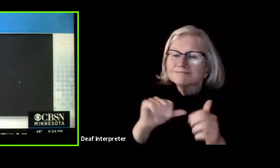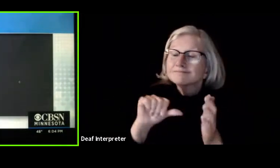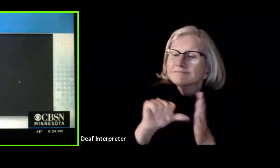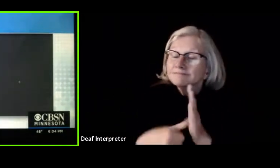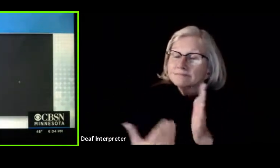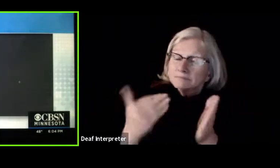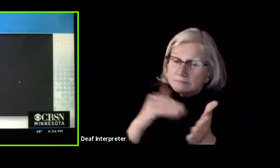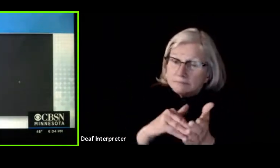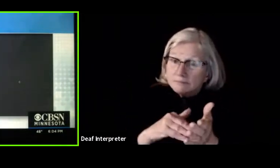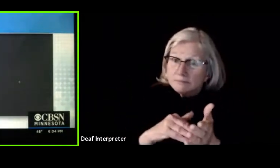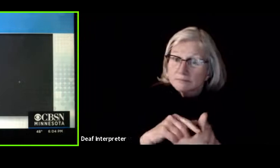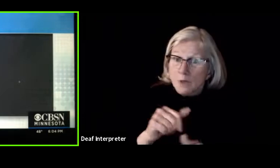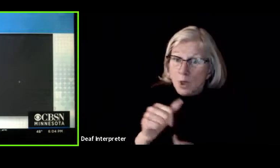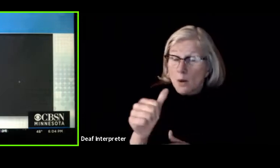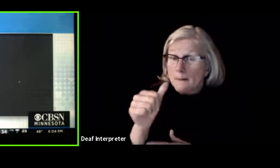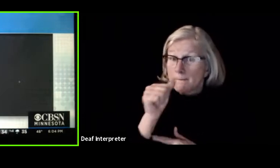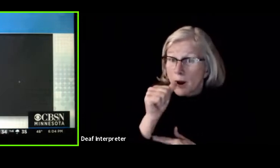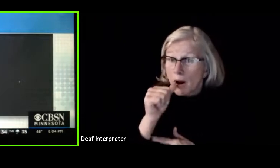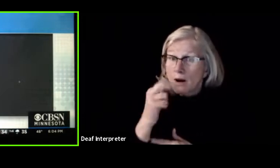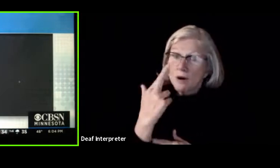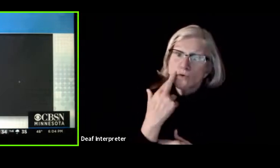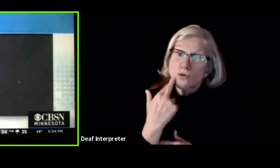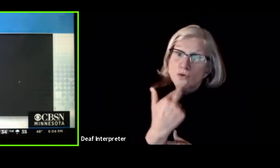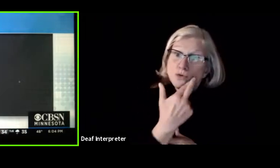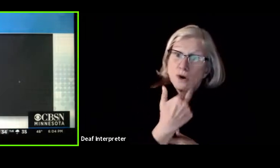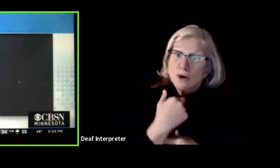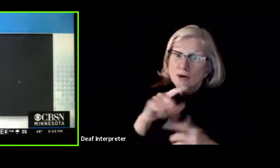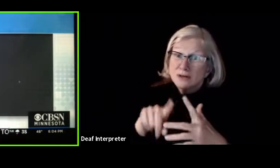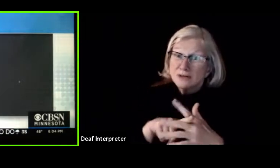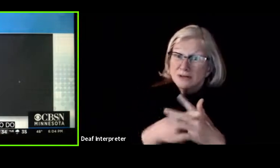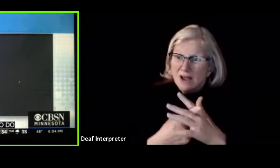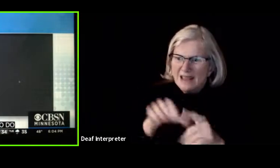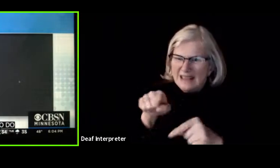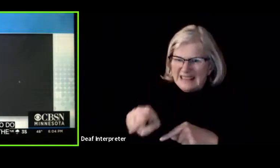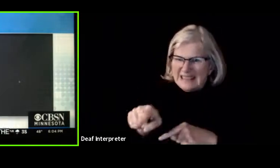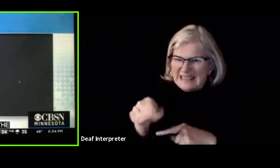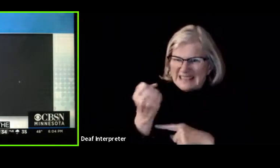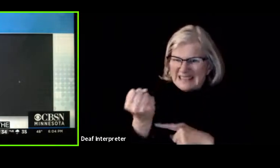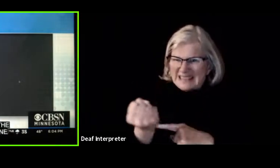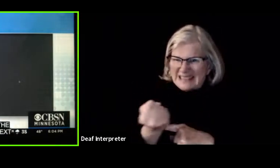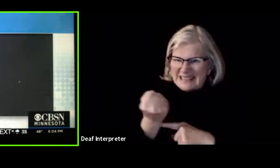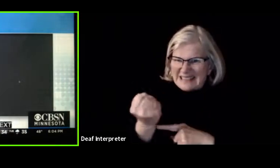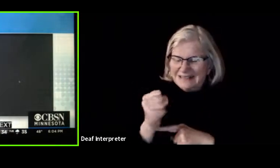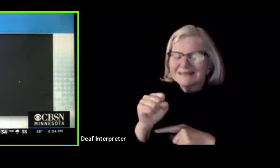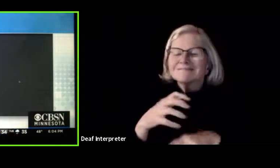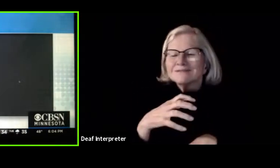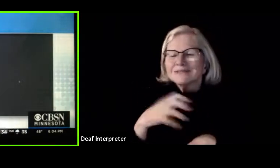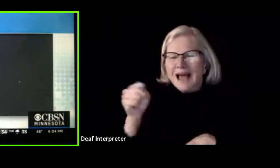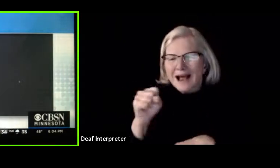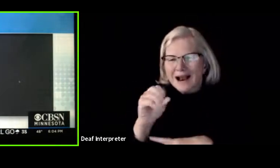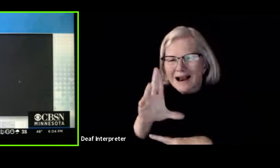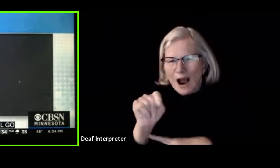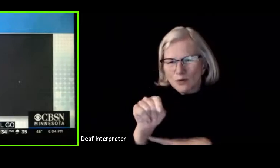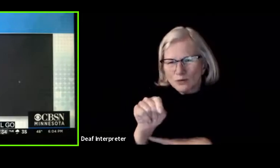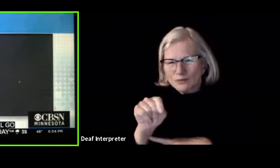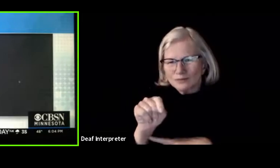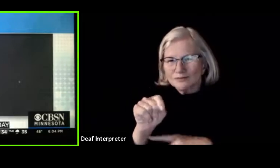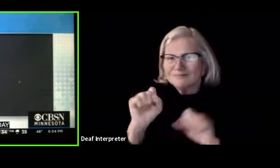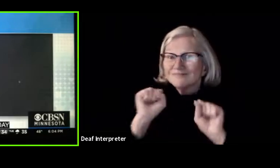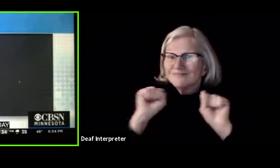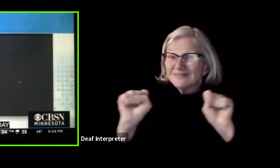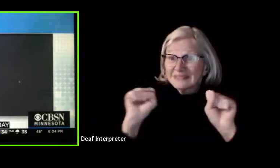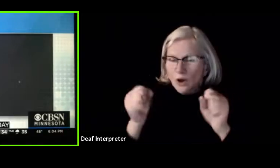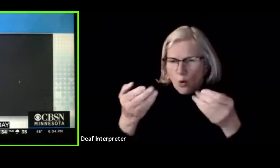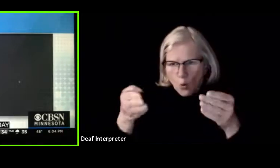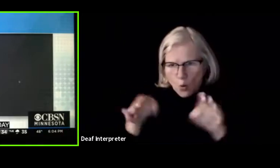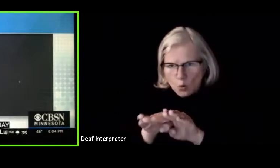centers and gyms will close. And then on Saturday, all youth and high school sports will stop. These new restrictions are expected to be in place for